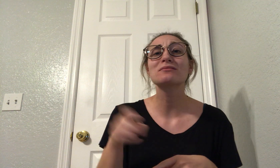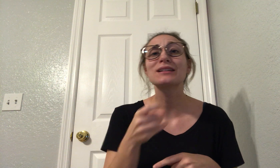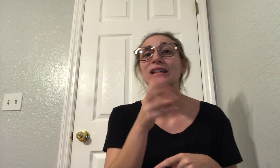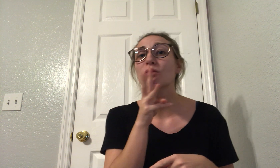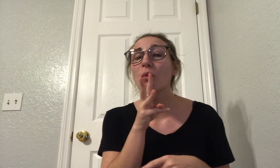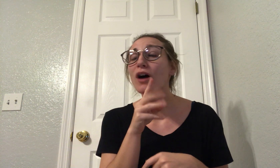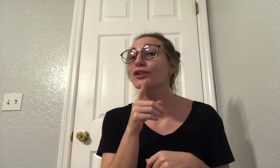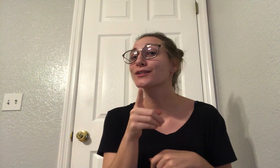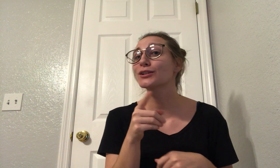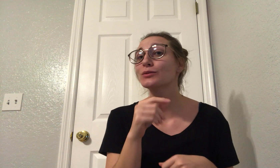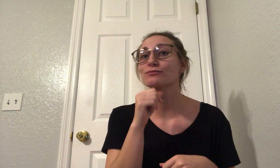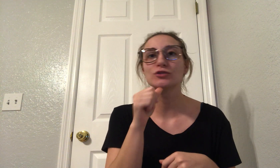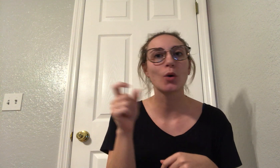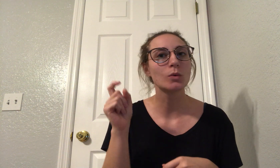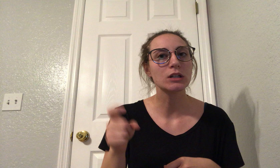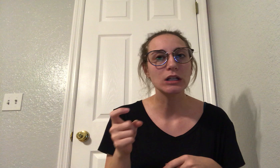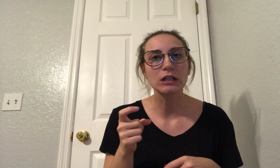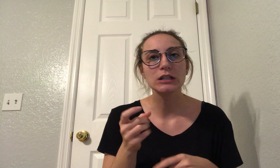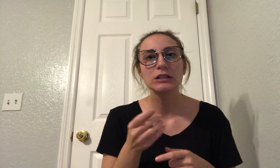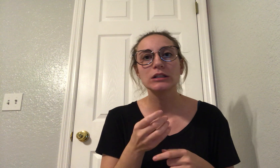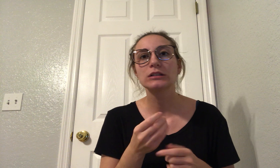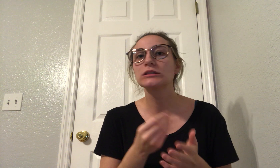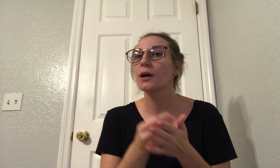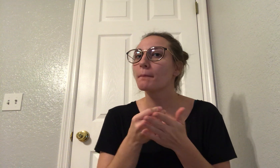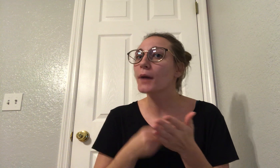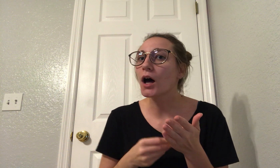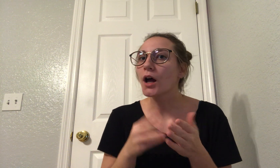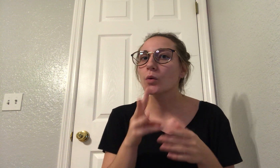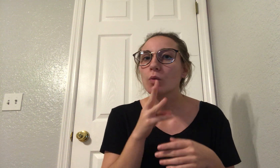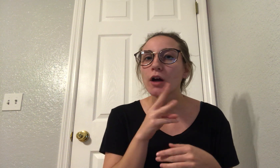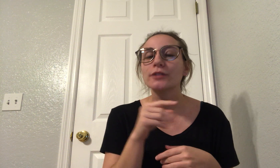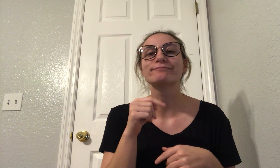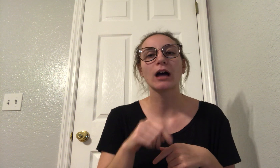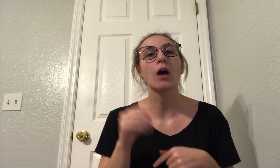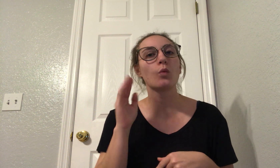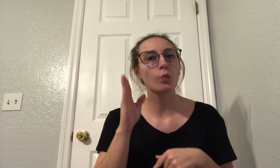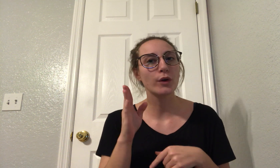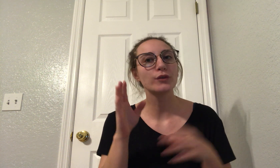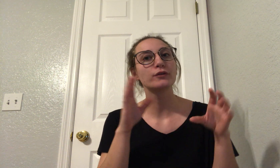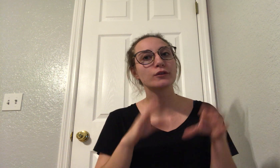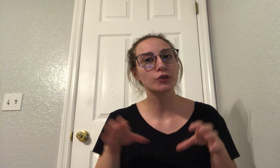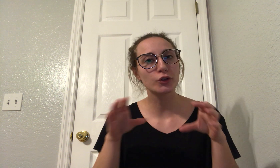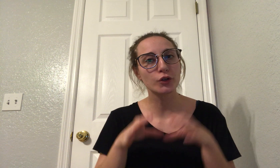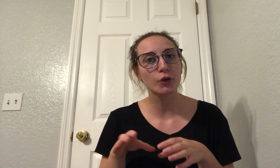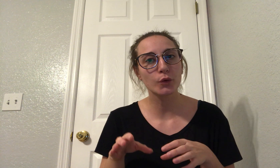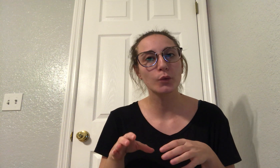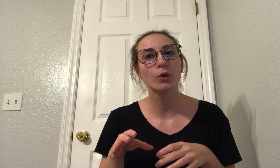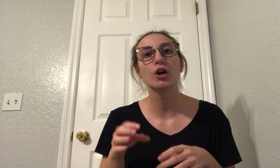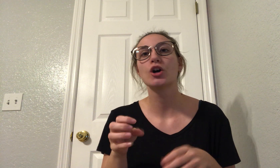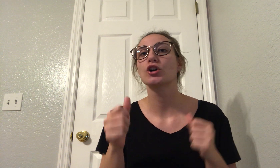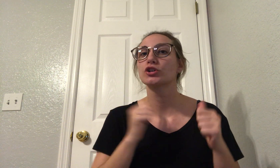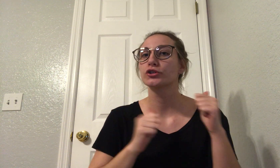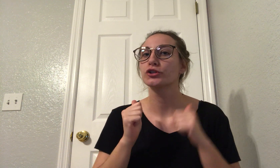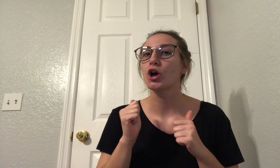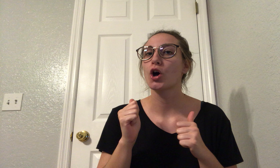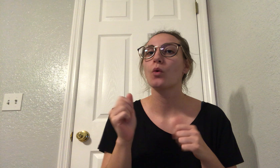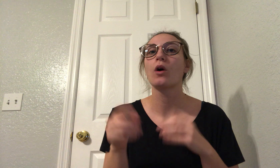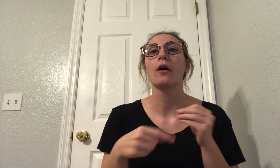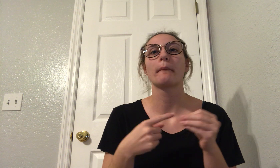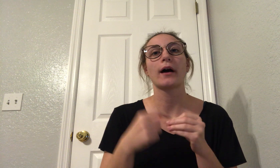buy. I will do a show pretty soon on alkalinity and pH when it comes to water. Not getting